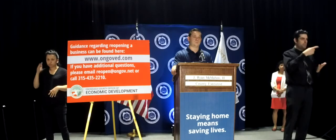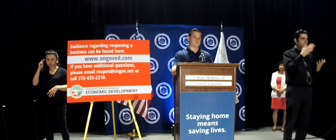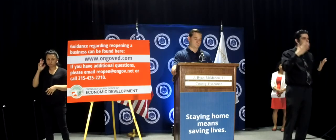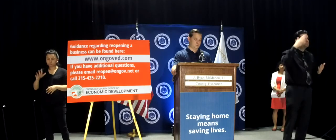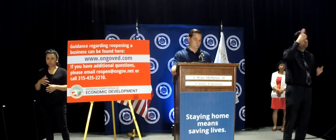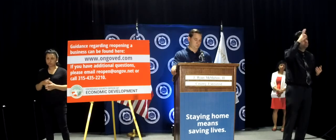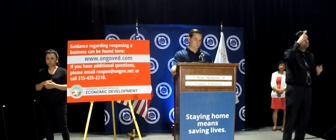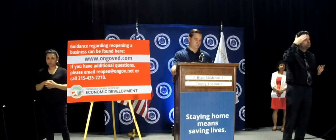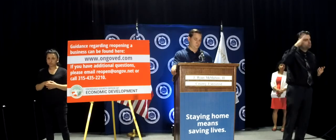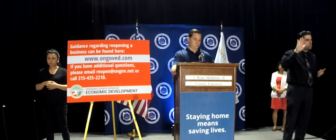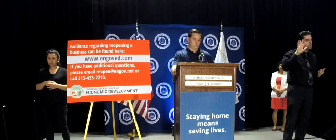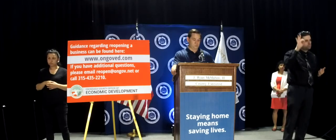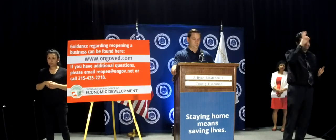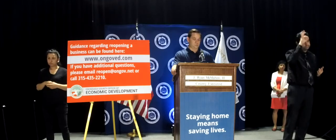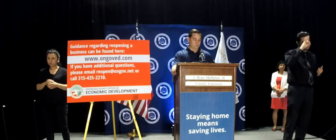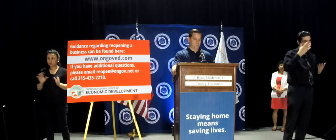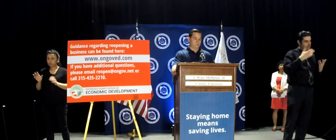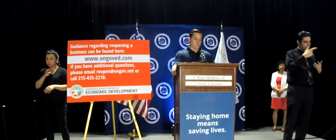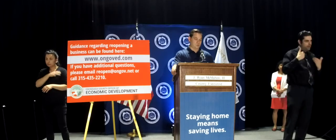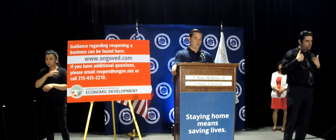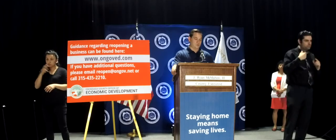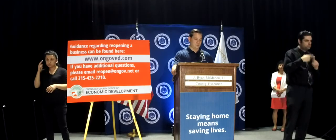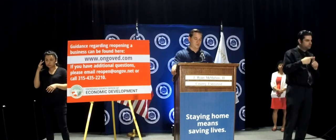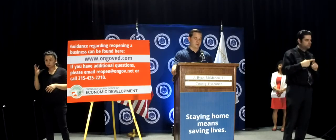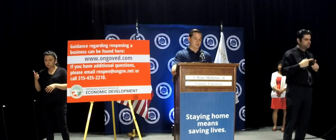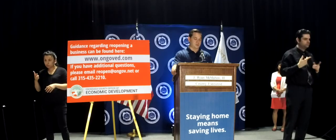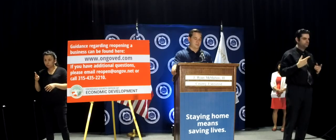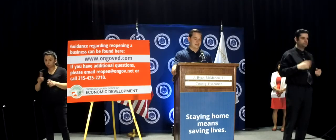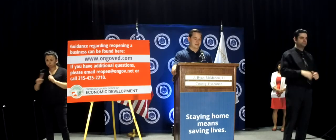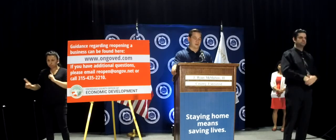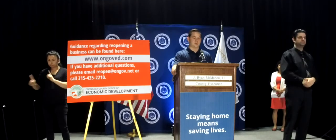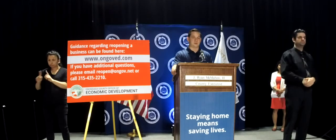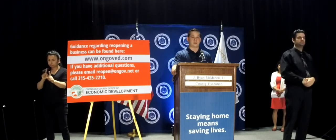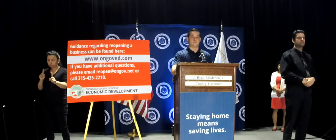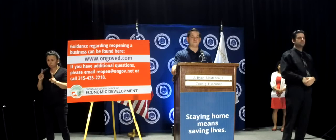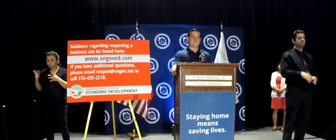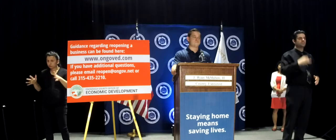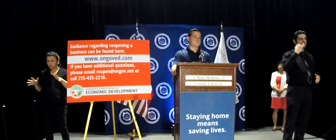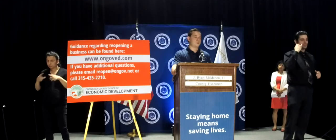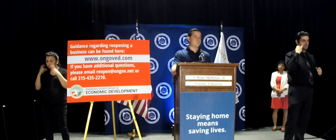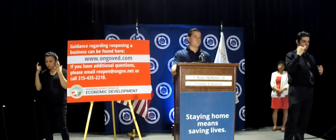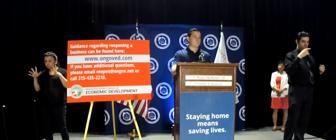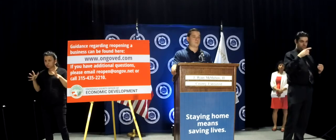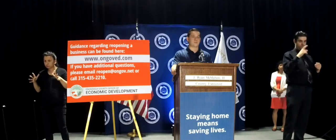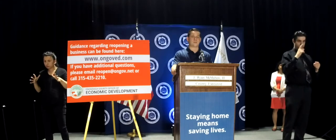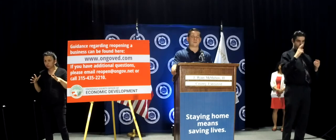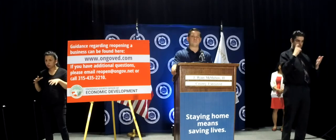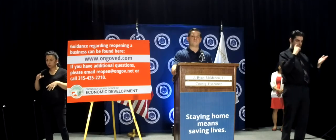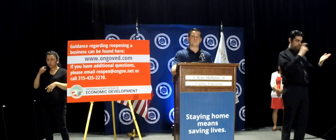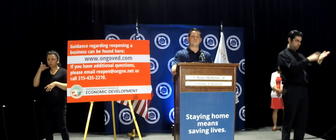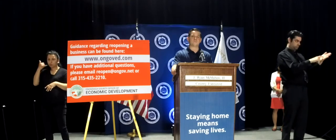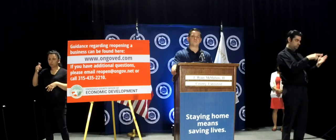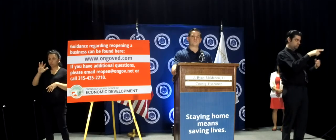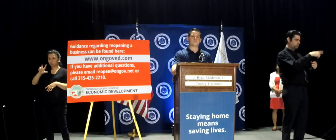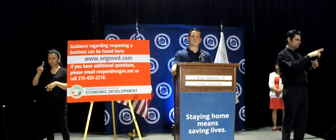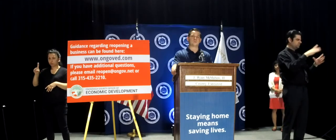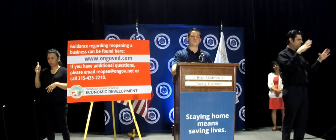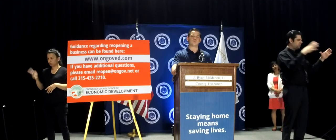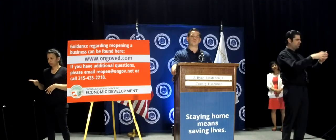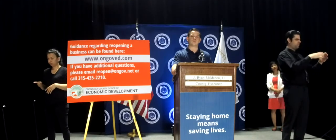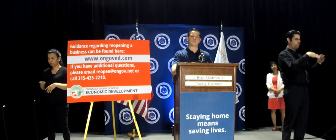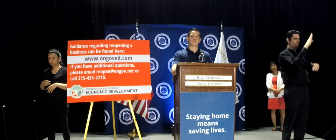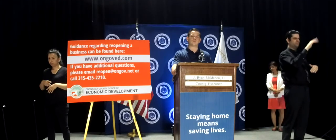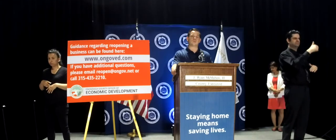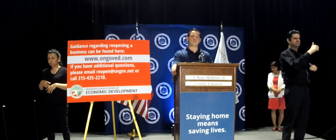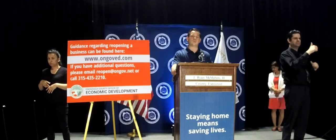is still the number to call if people see people not social distancing? Physical mass gatherings, yeah. Yep. Syracuse police said today that